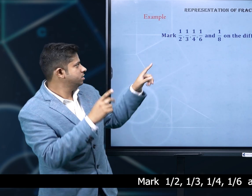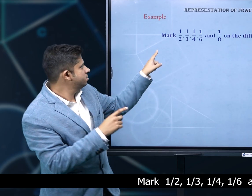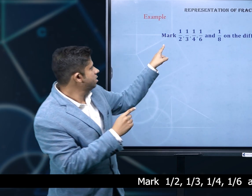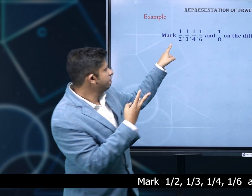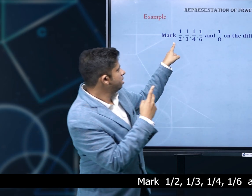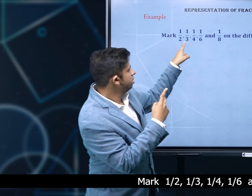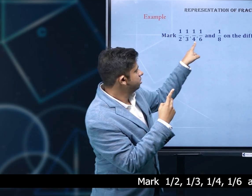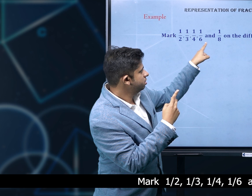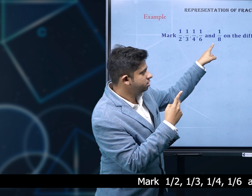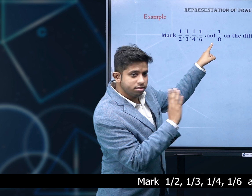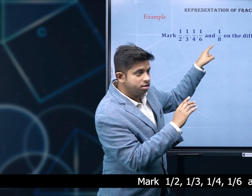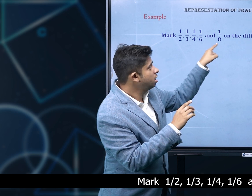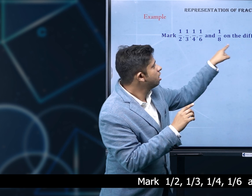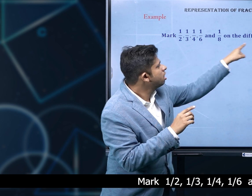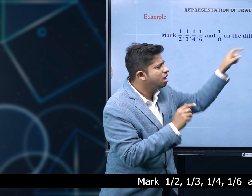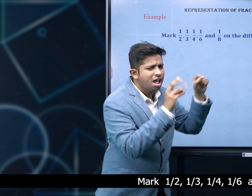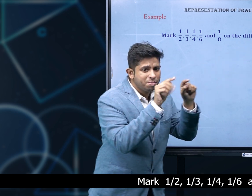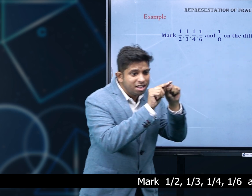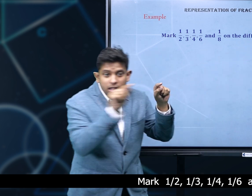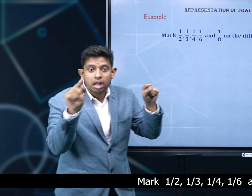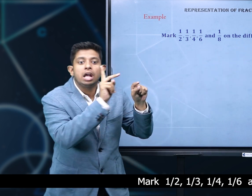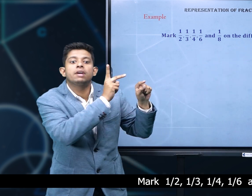1/4, 1/6 and 1/8 on the different number lines.